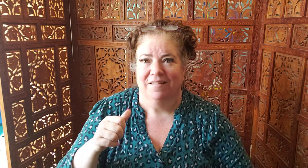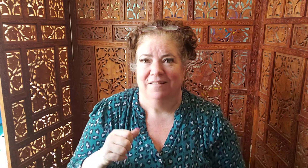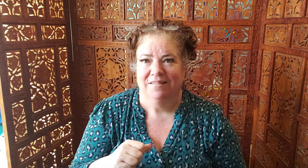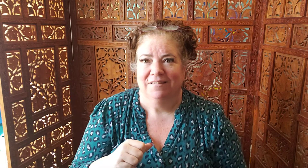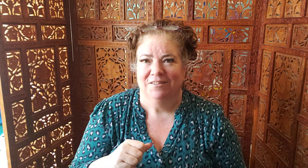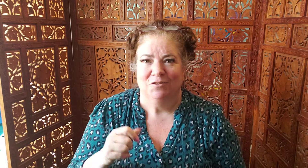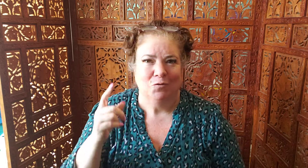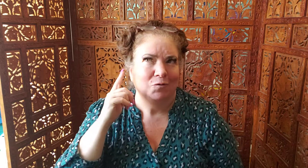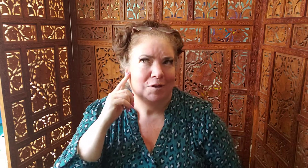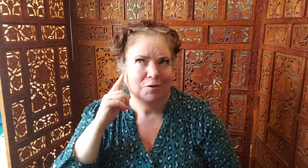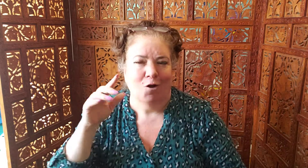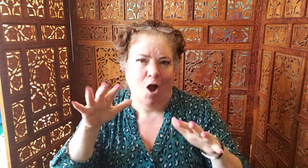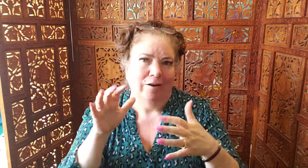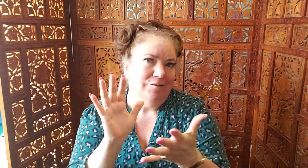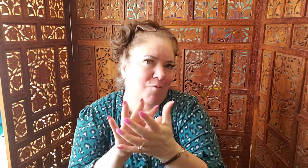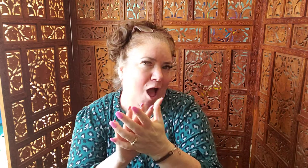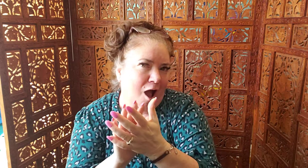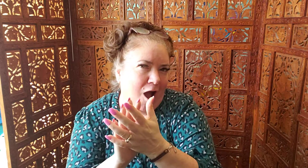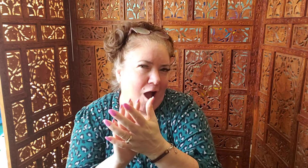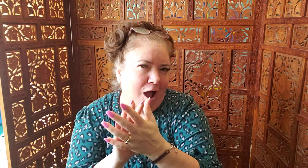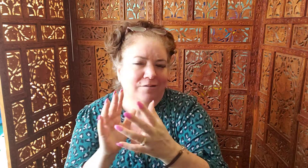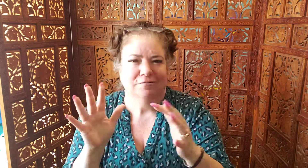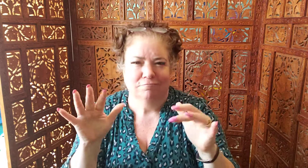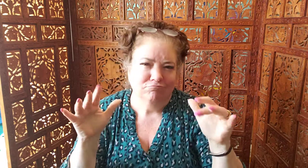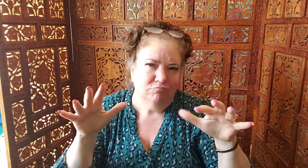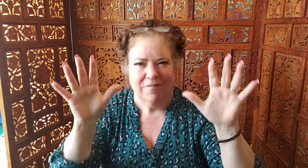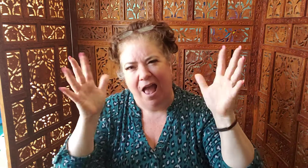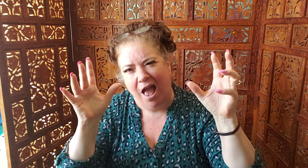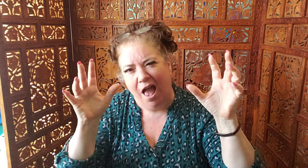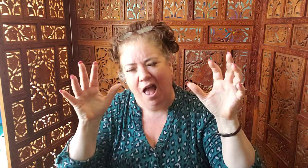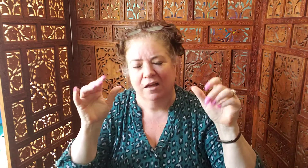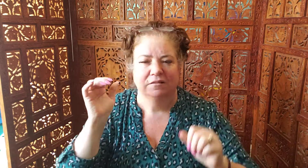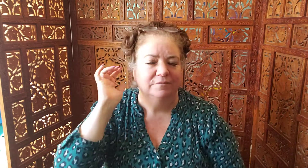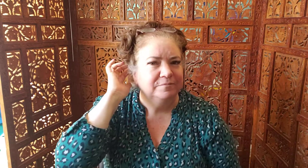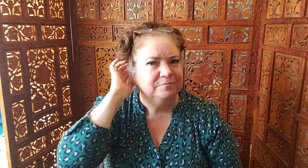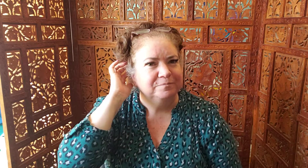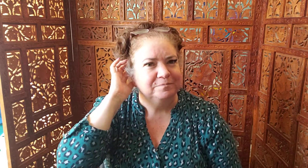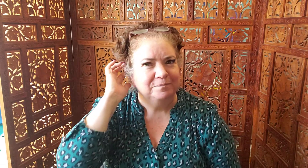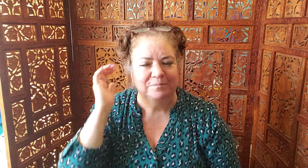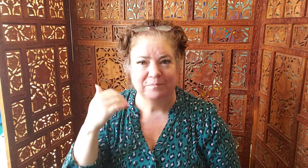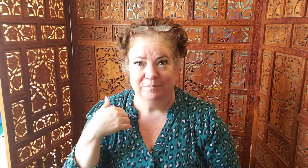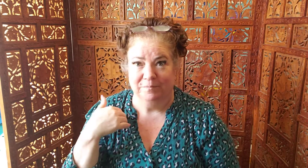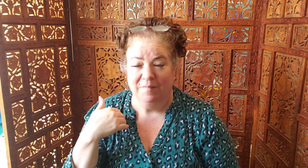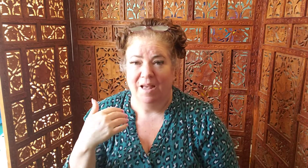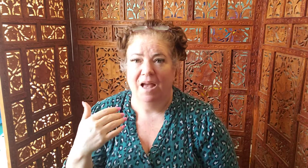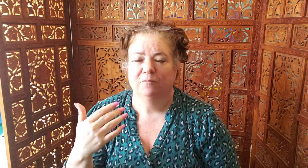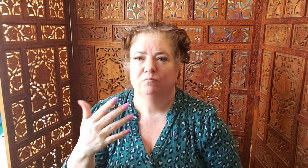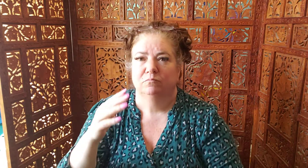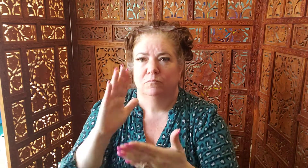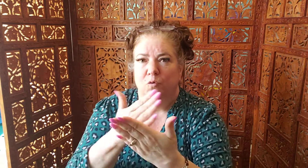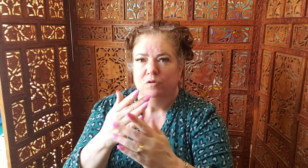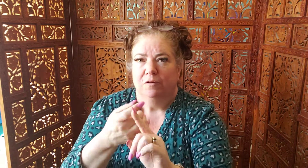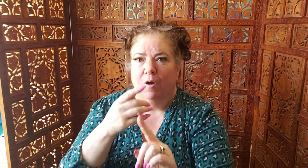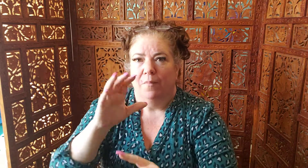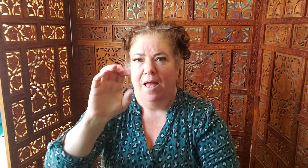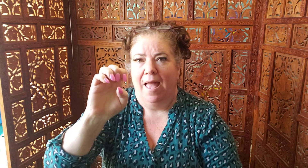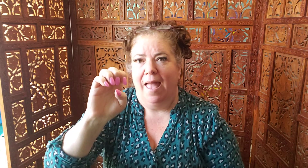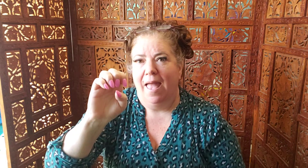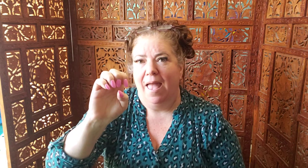It featured popular songs by Elton John with lyrics by Tim Rice and a chorus led by South African composer La Boheme. But